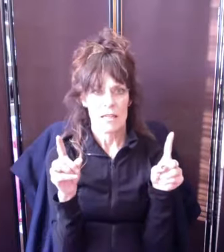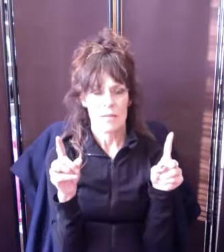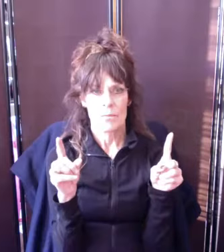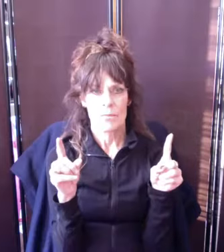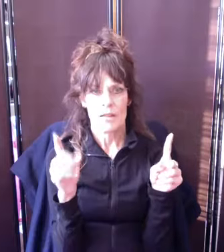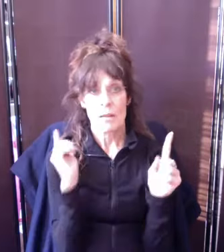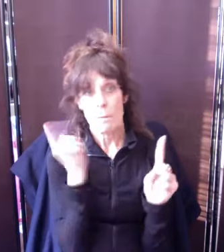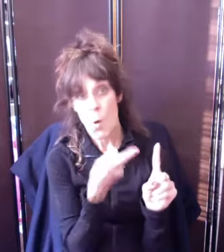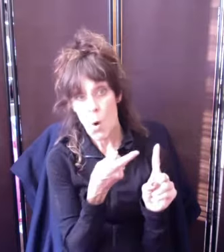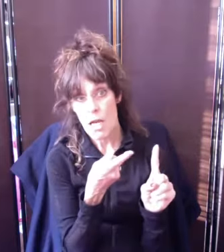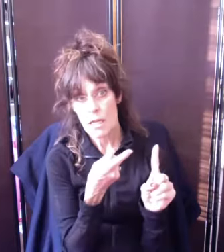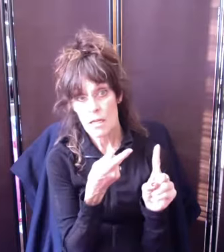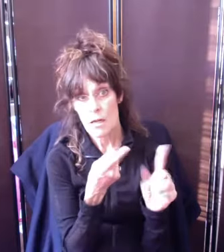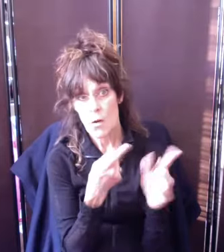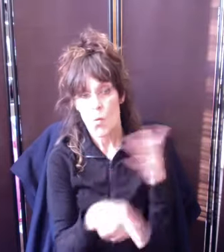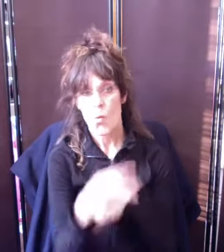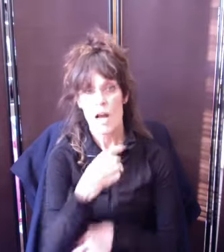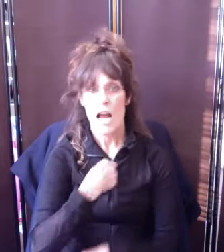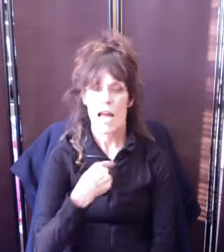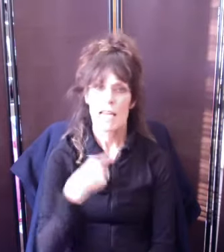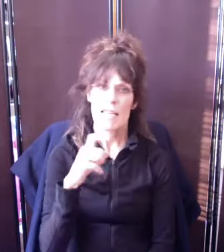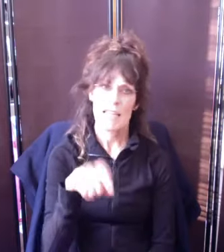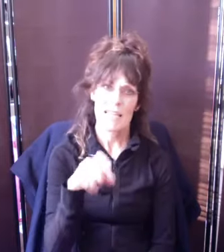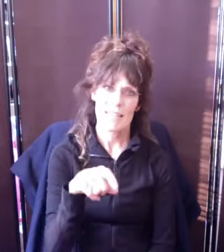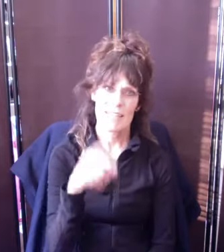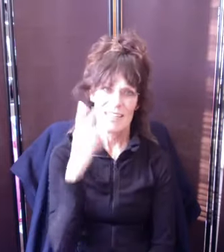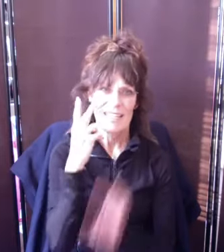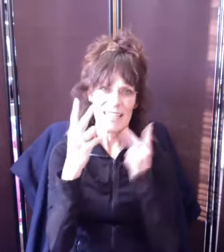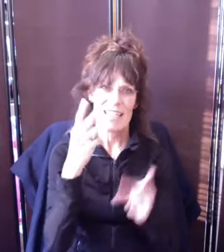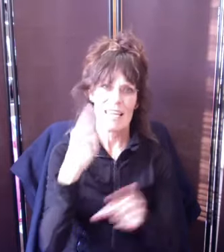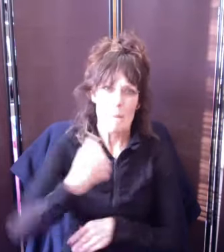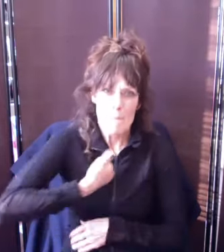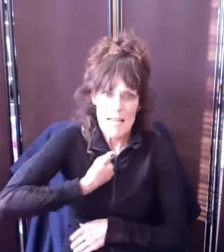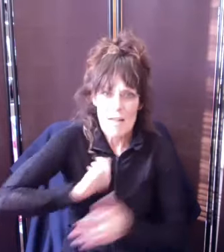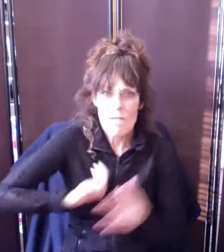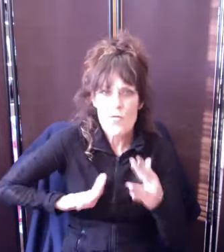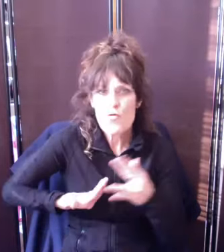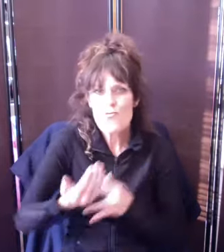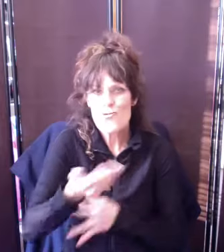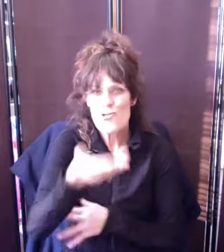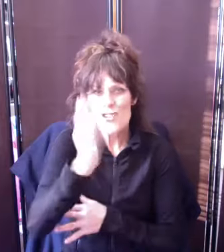is that what I need is I need to see me through God's eyes? I'm not asking. It doesn't say to ask God.